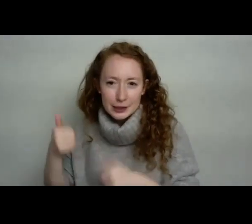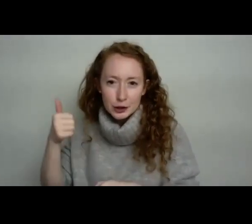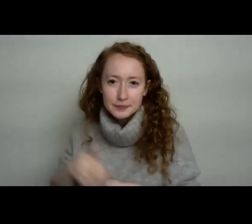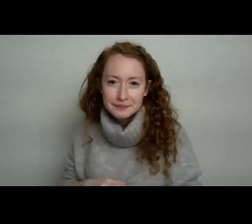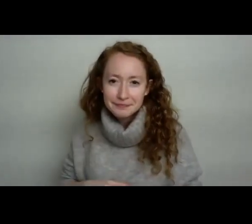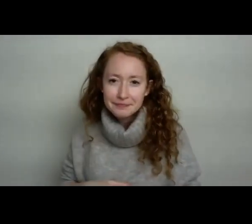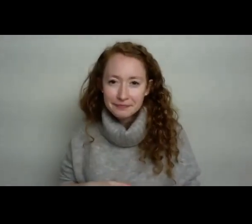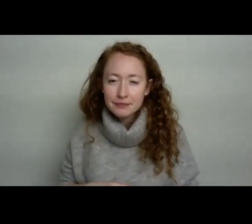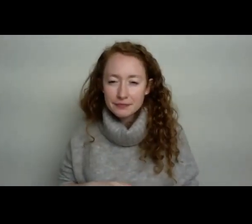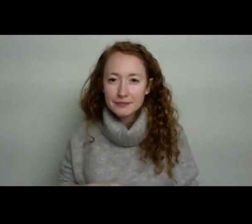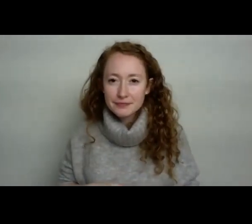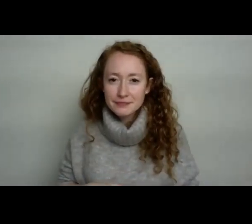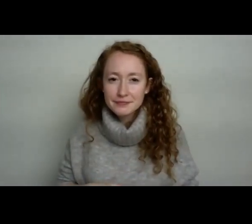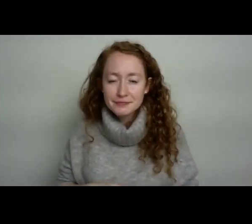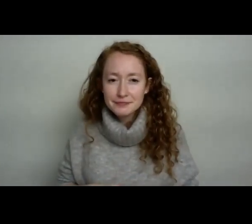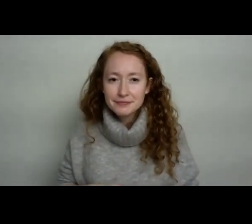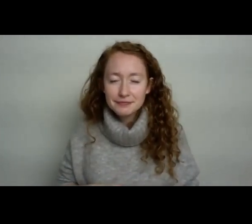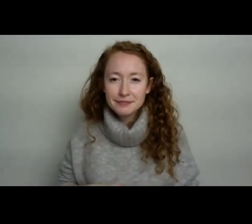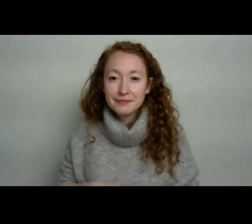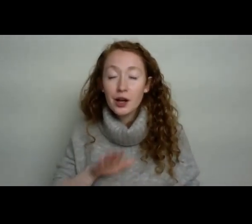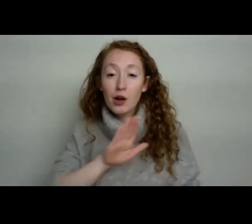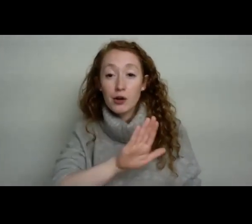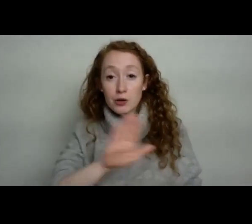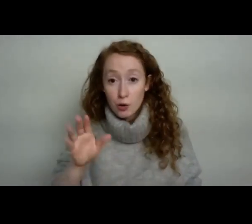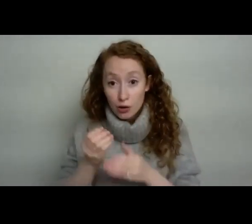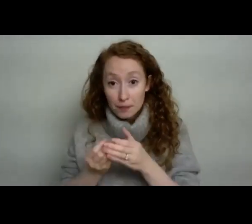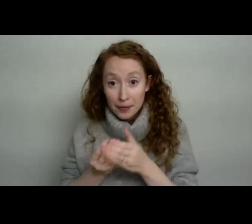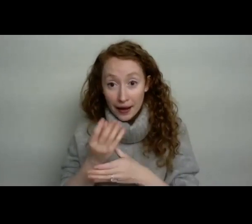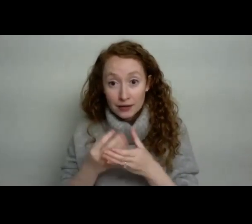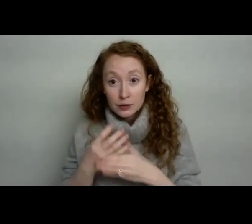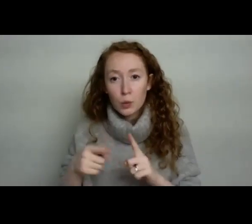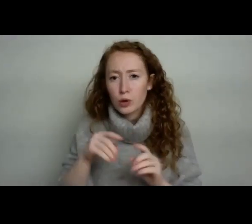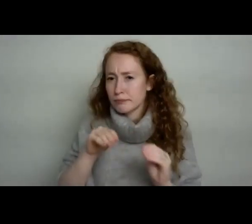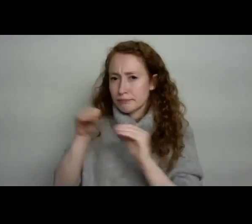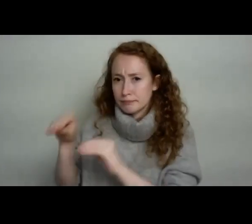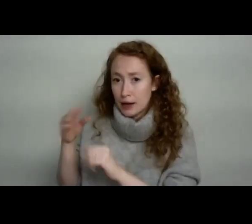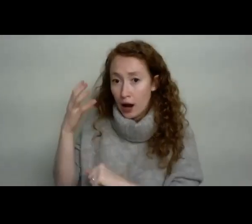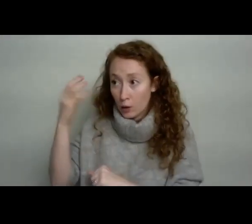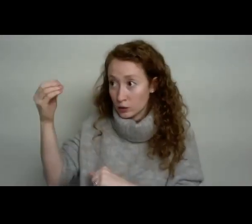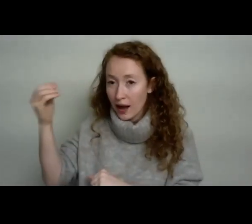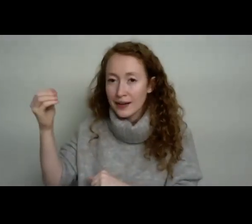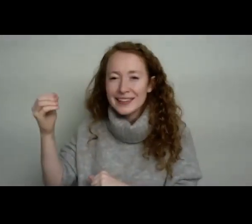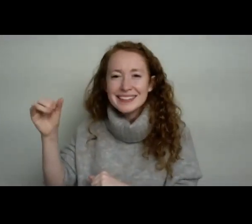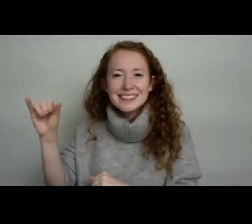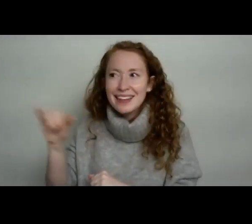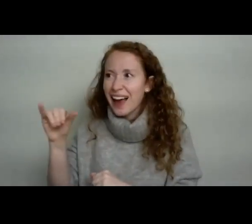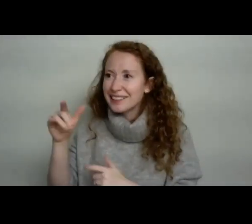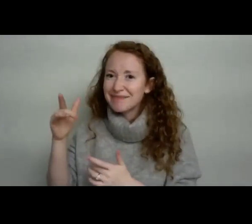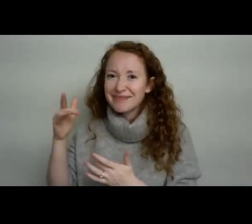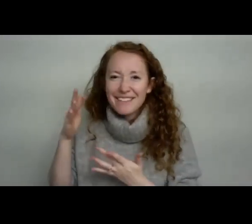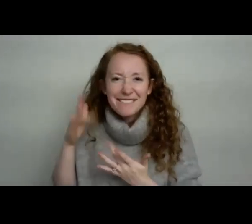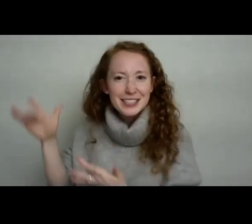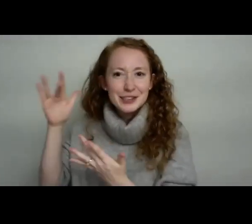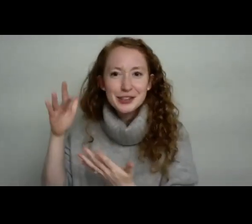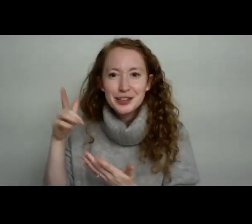Quick aside. Your plants growing in your garden is totally an adventure for them. Think